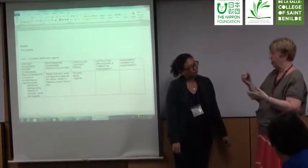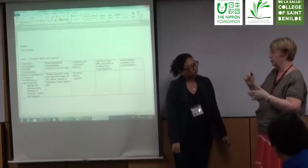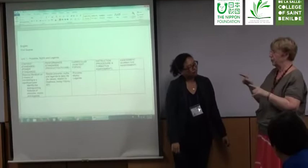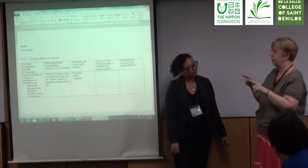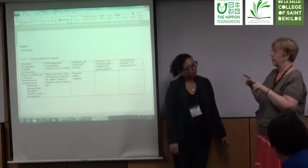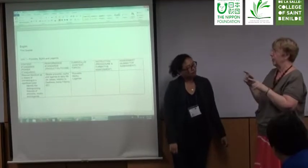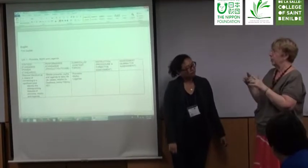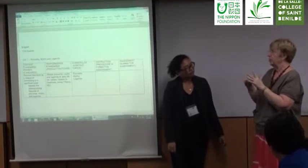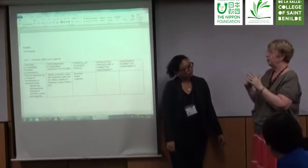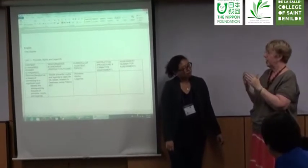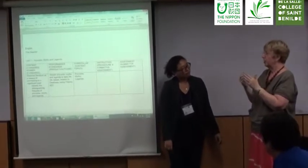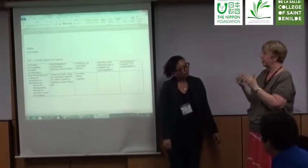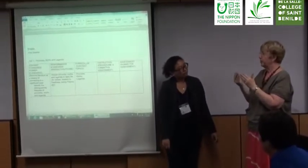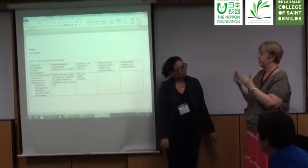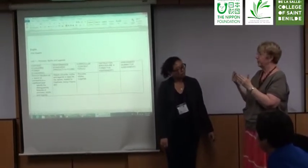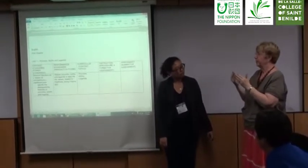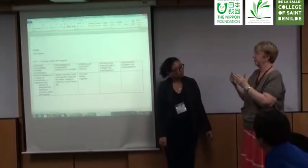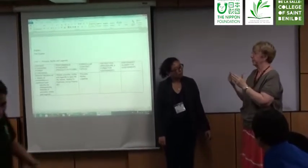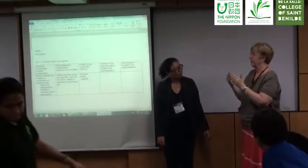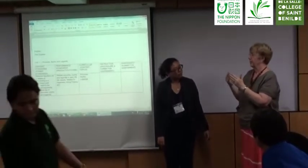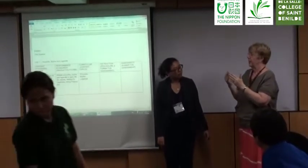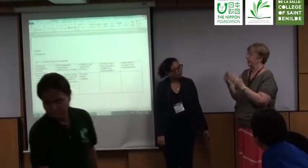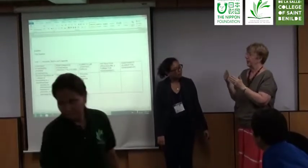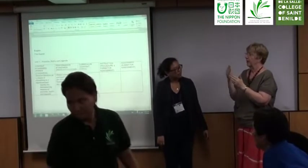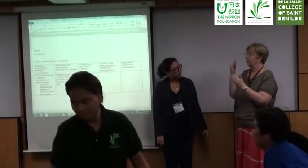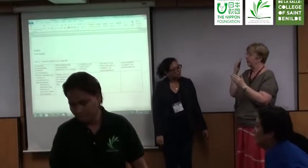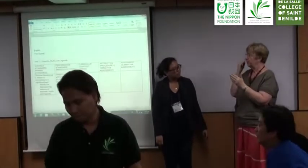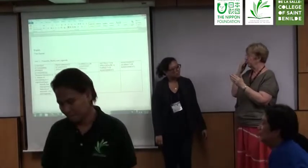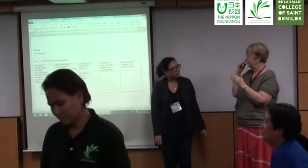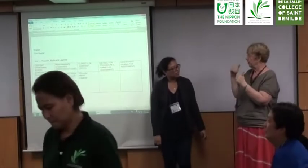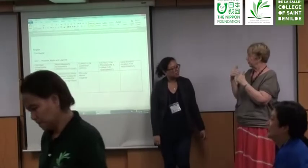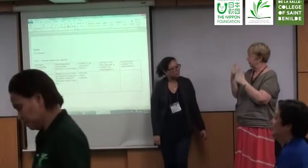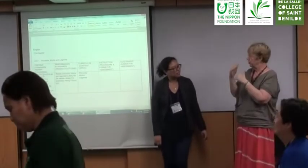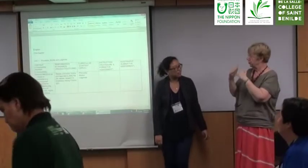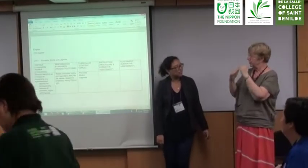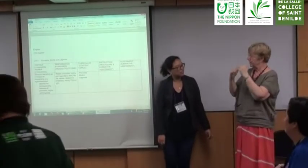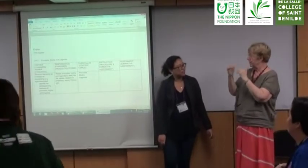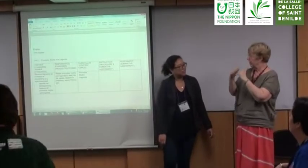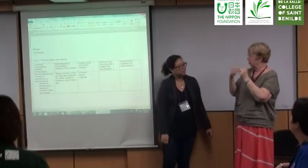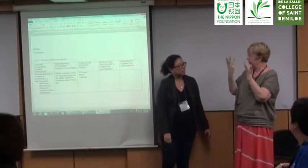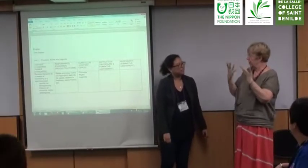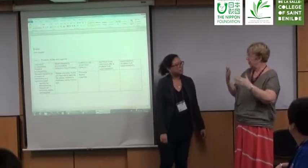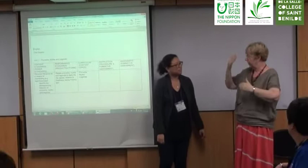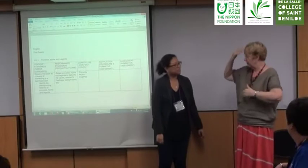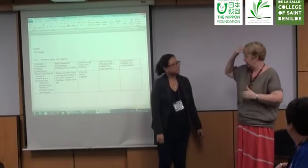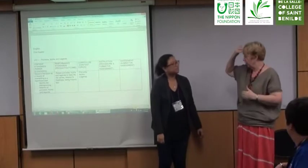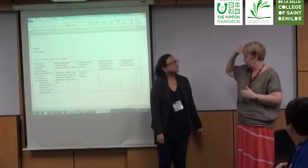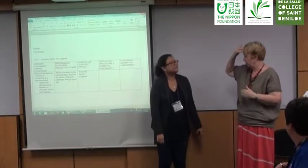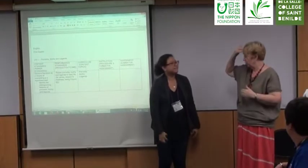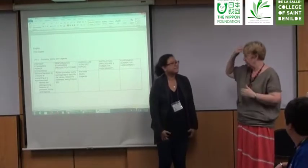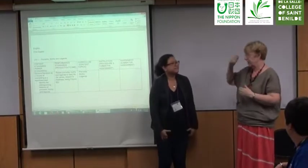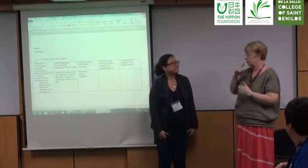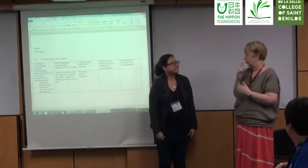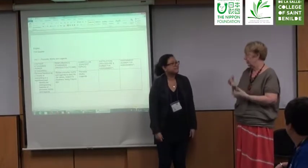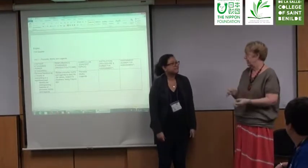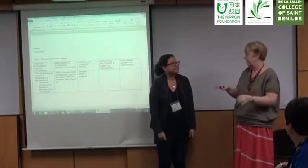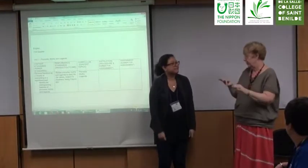other. Also, that you start with something familiar, you build on what you already know.